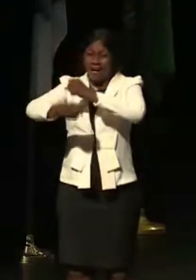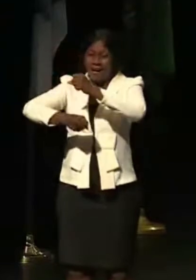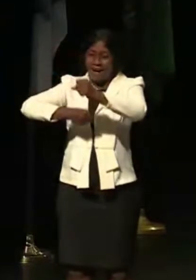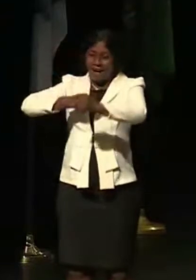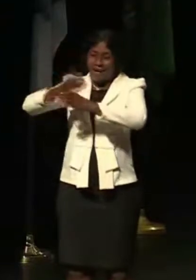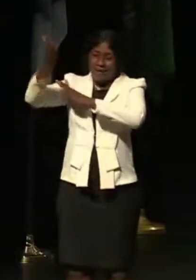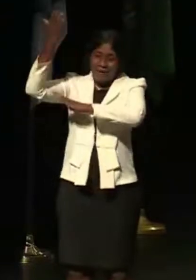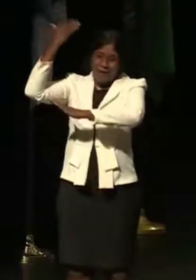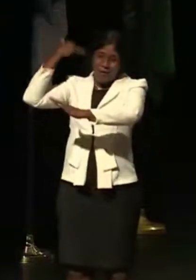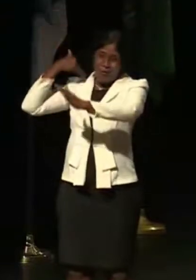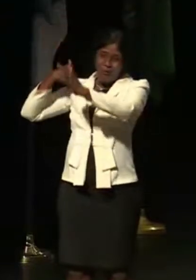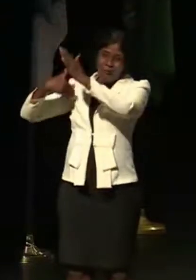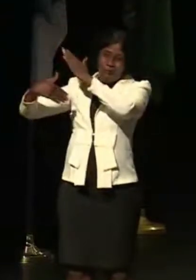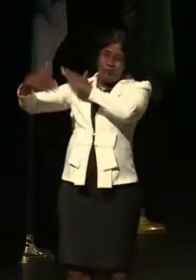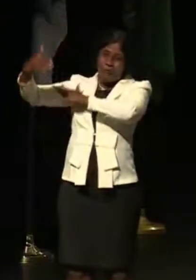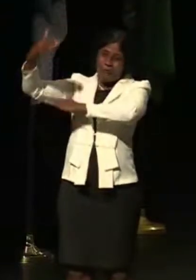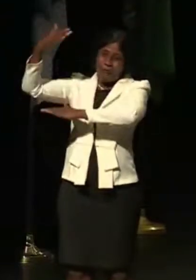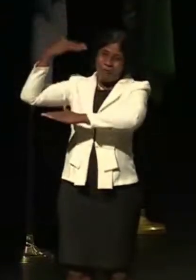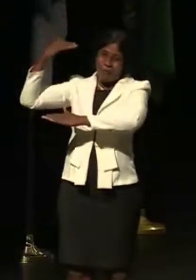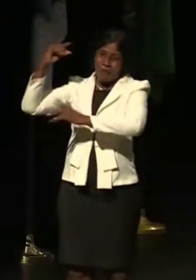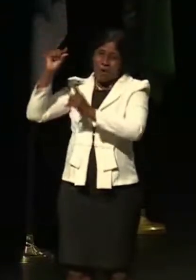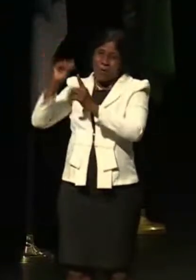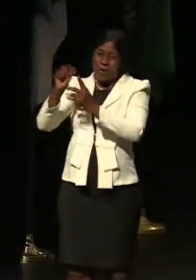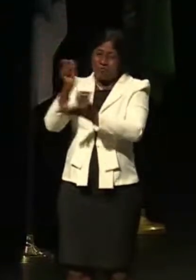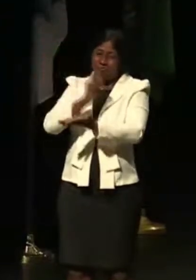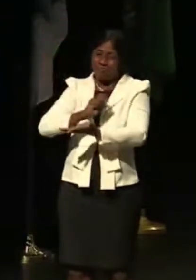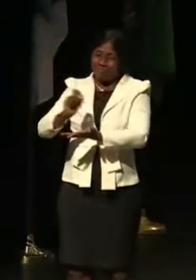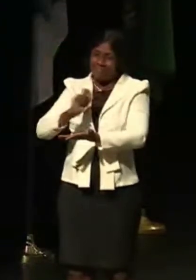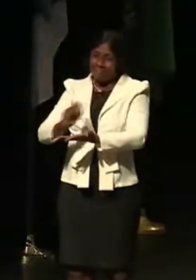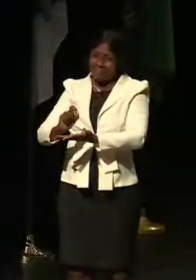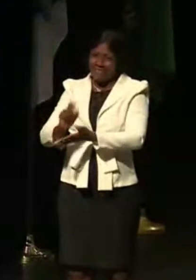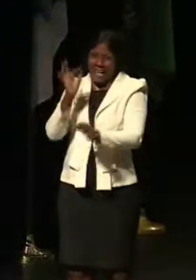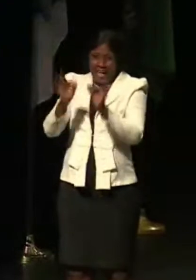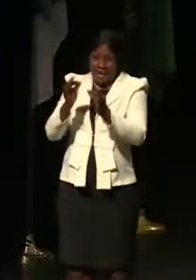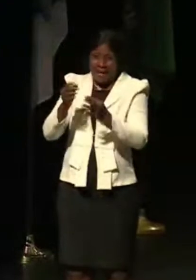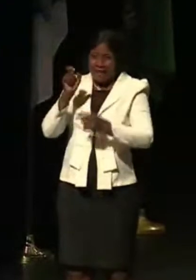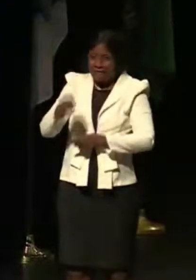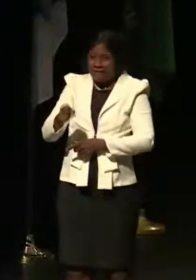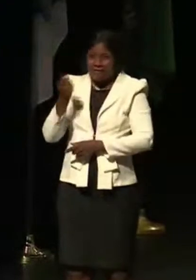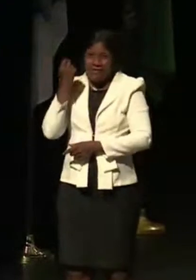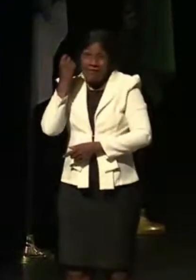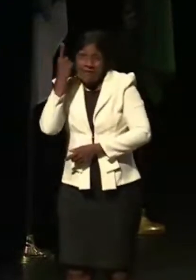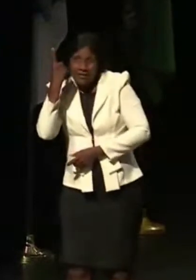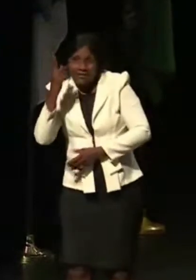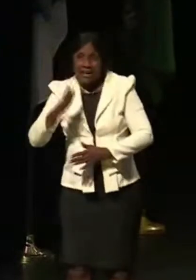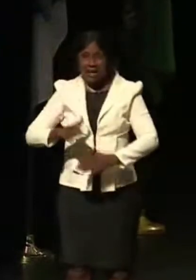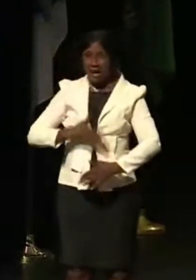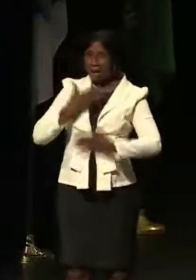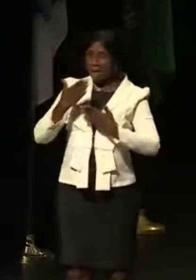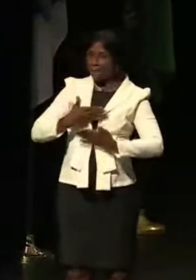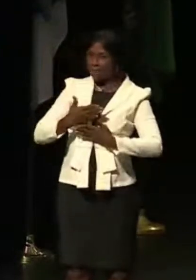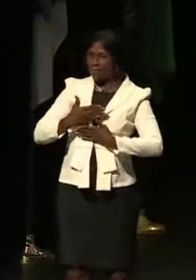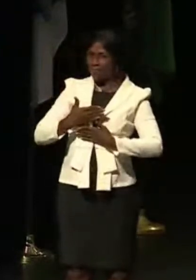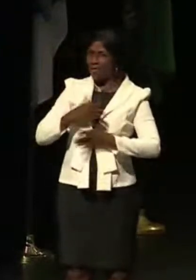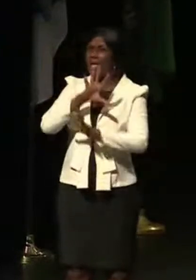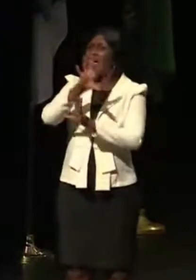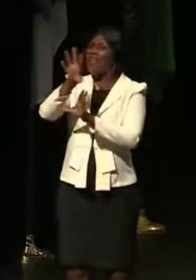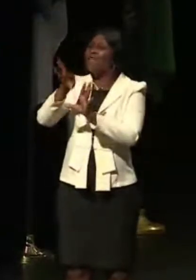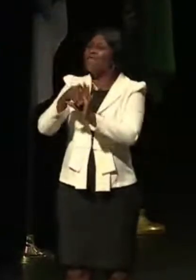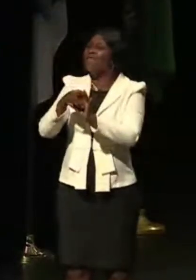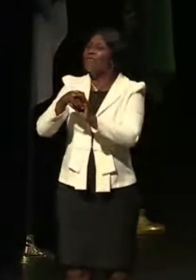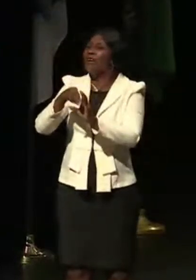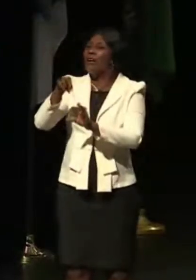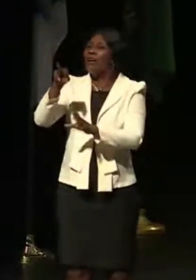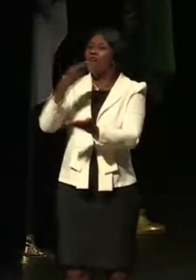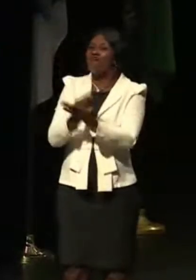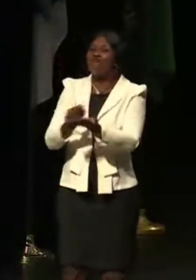And he says to us, if you want to understand what happiness means, it is about wealth, but not in the sense of money, but